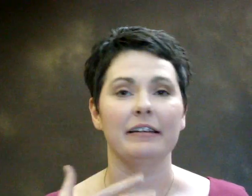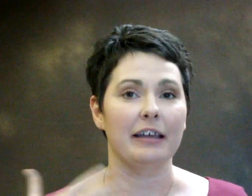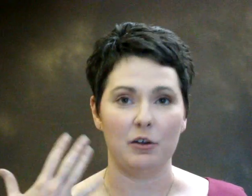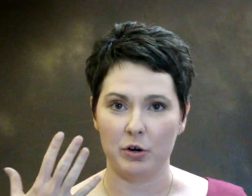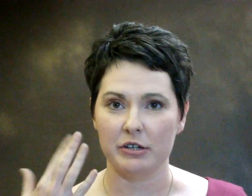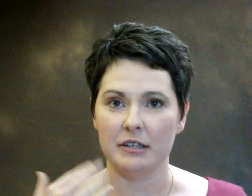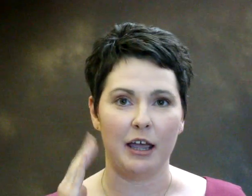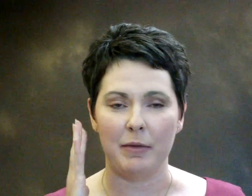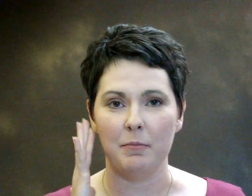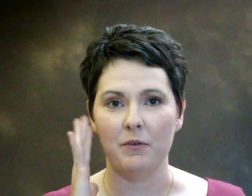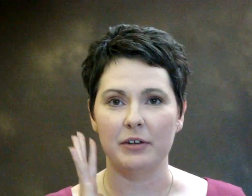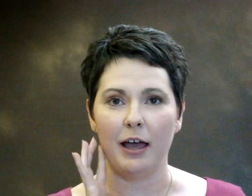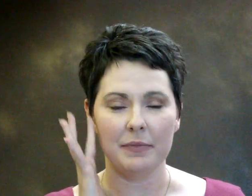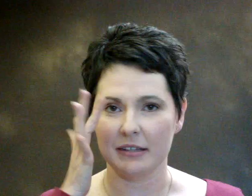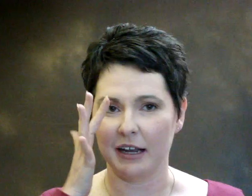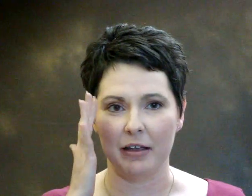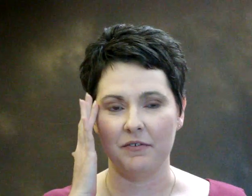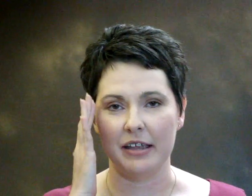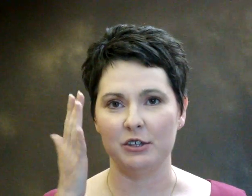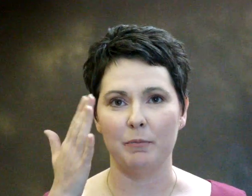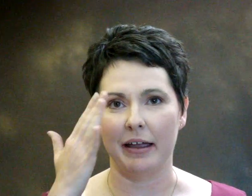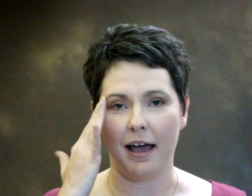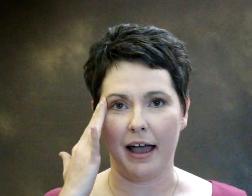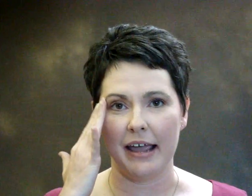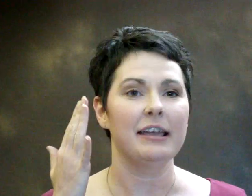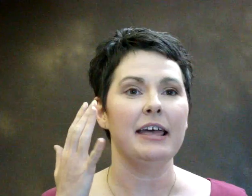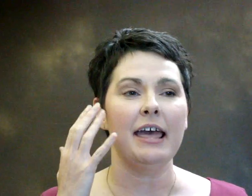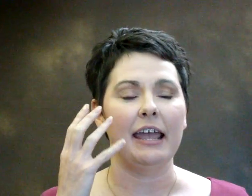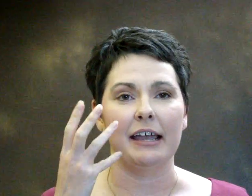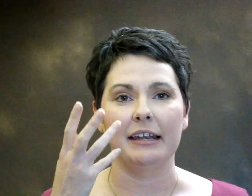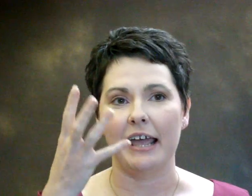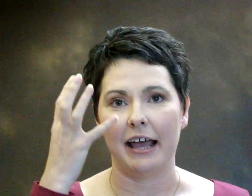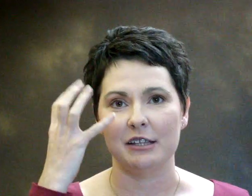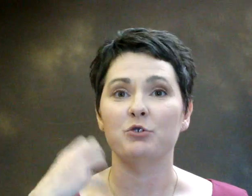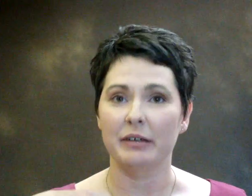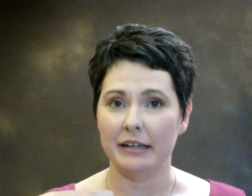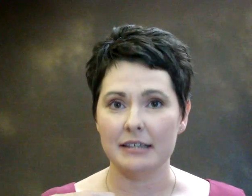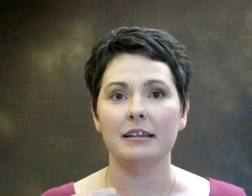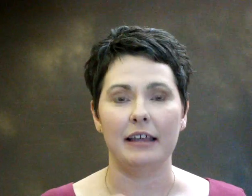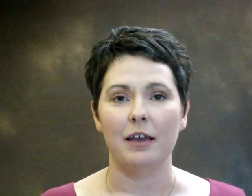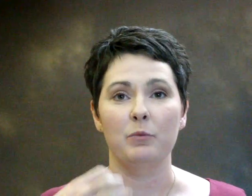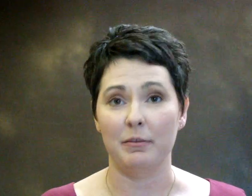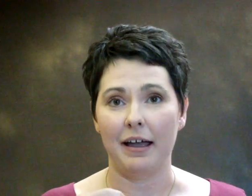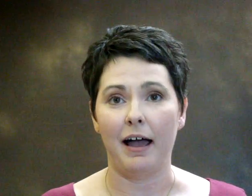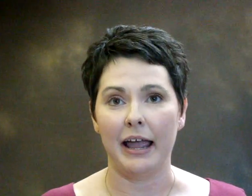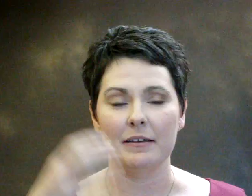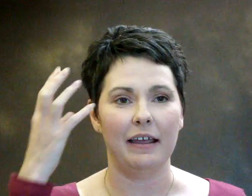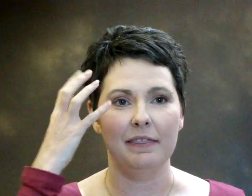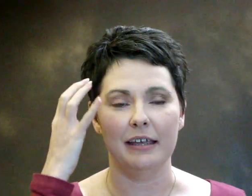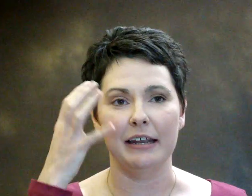getting worse. It moved up the side of my face to my eye, and I had some droopiness with my eye, and then it